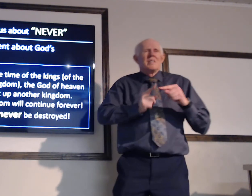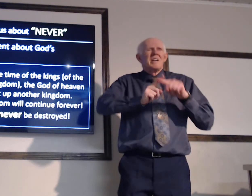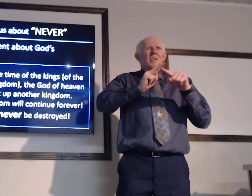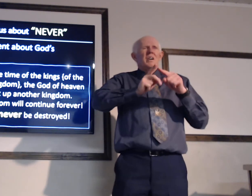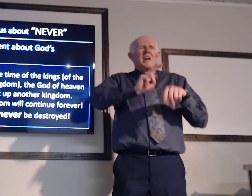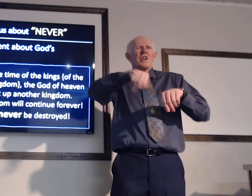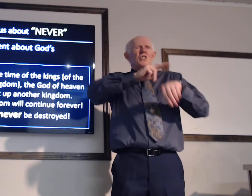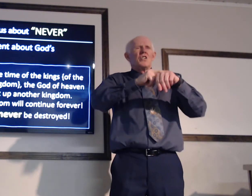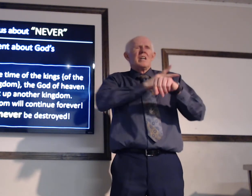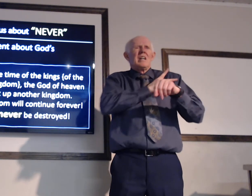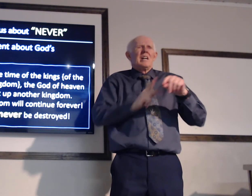The fourth kingdom is